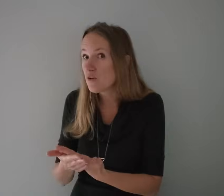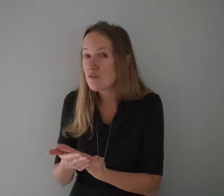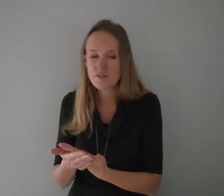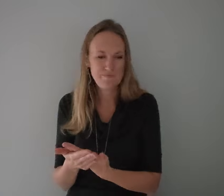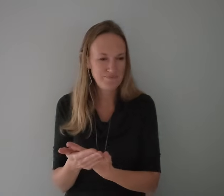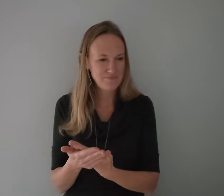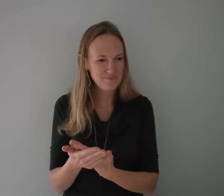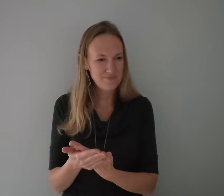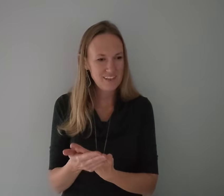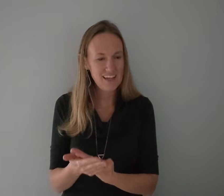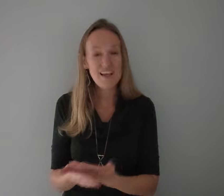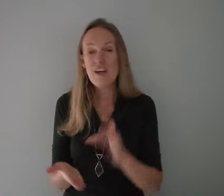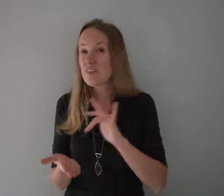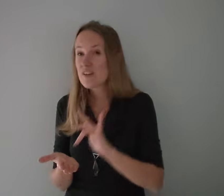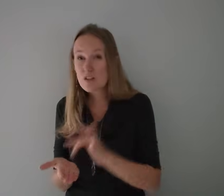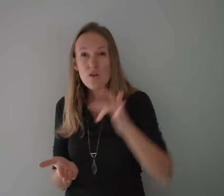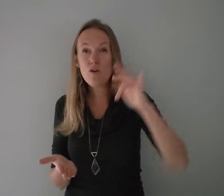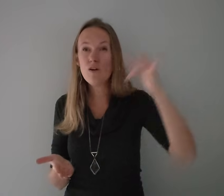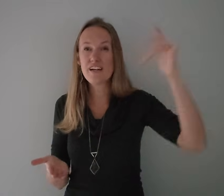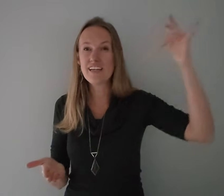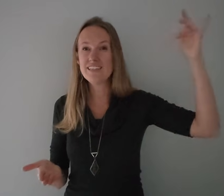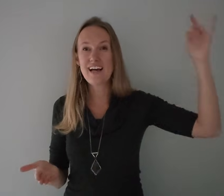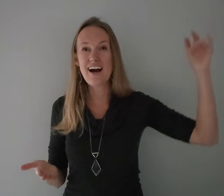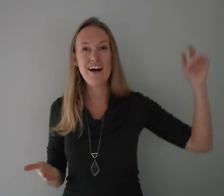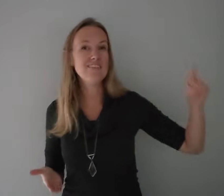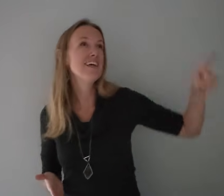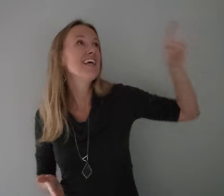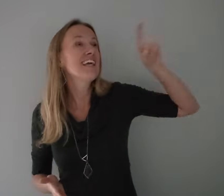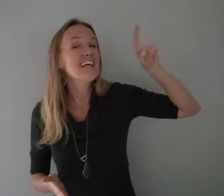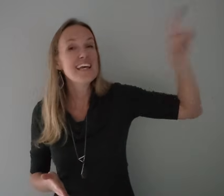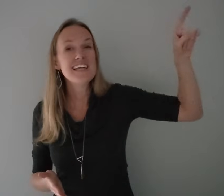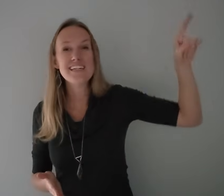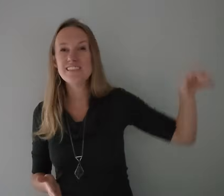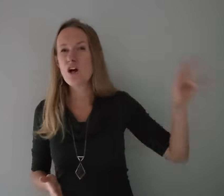prove the glories of his